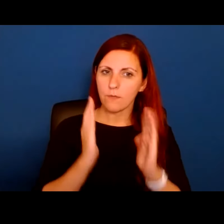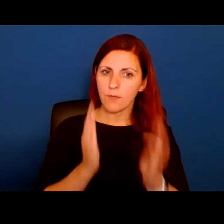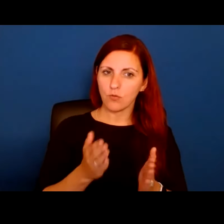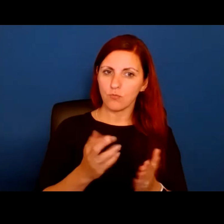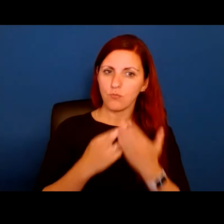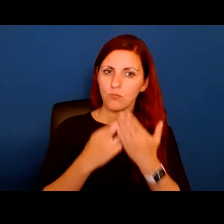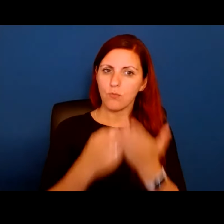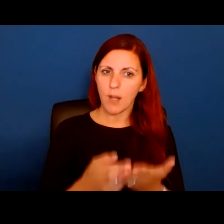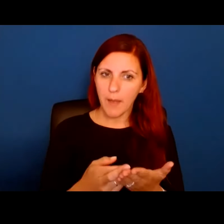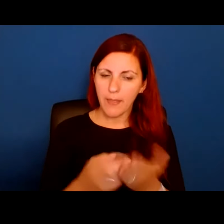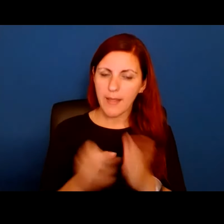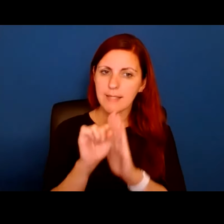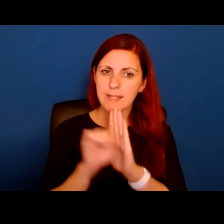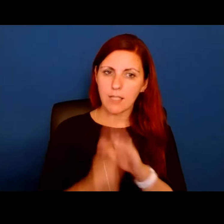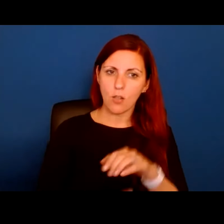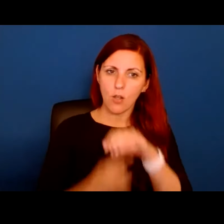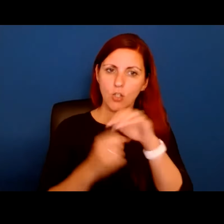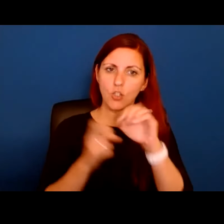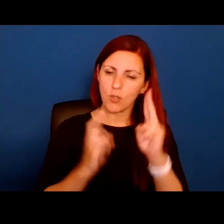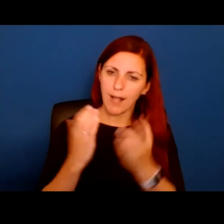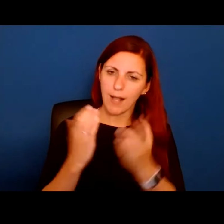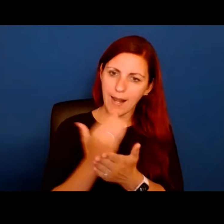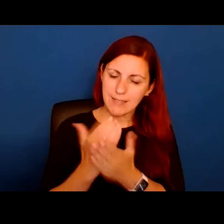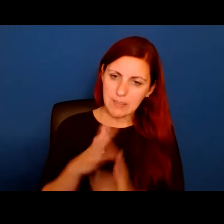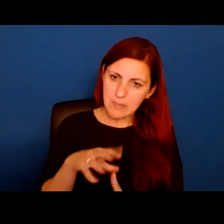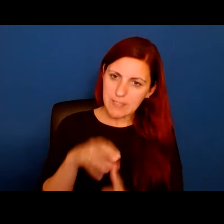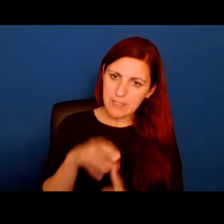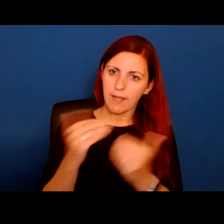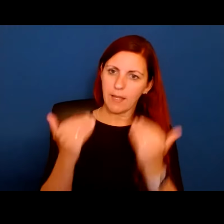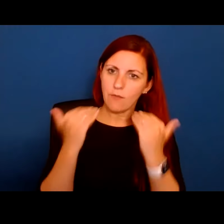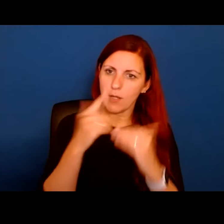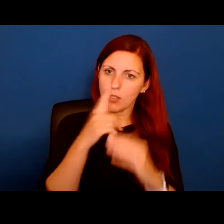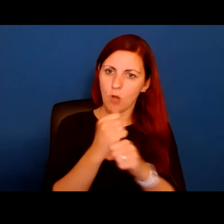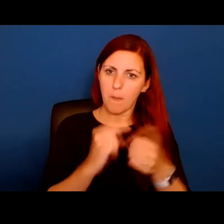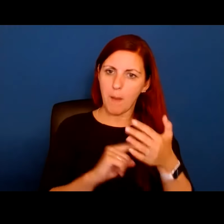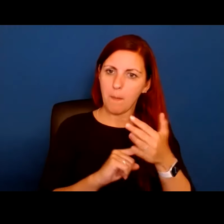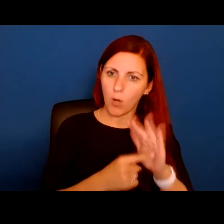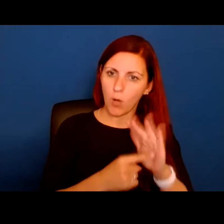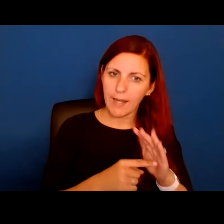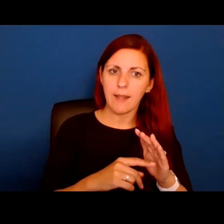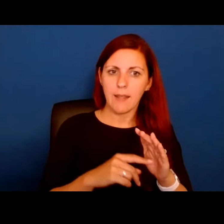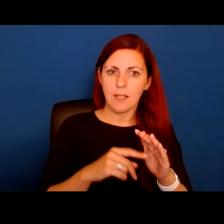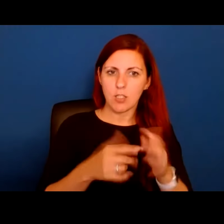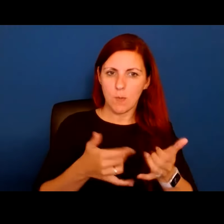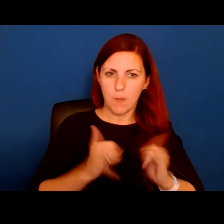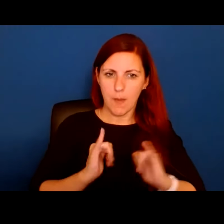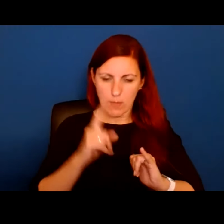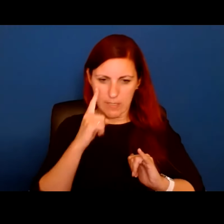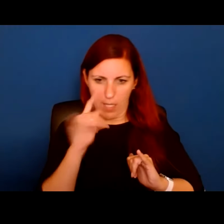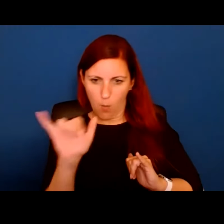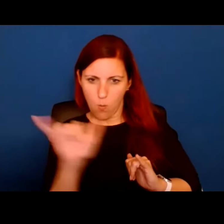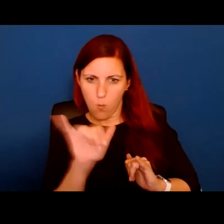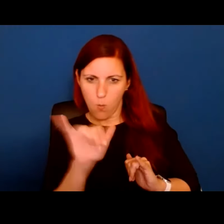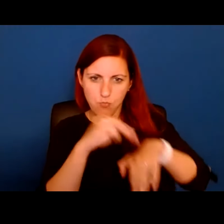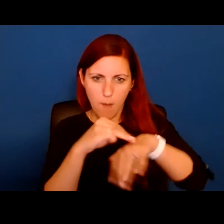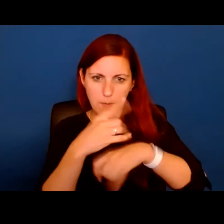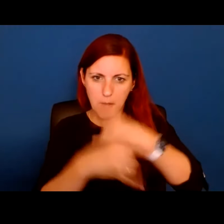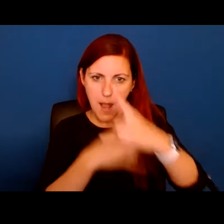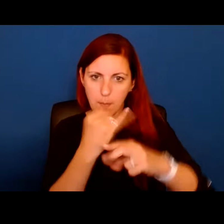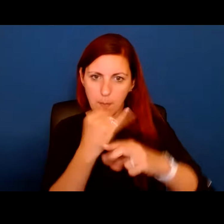state authorities should collate specific information and data on bullying countrywide to determine the issues and solutions that were occurring in schools.